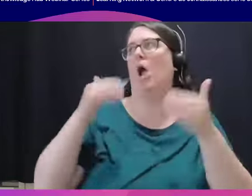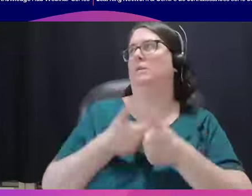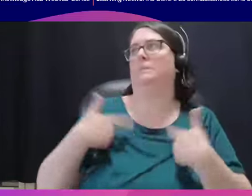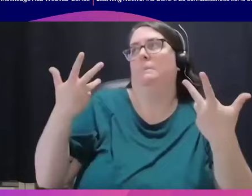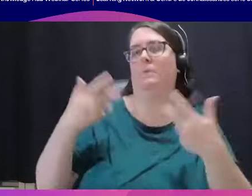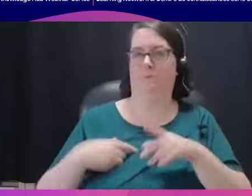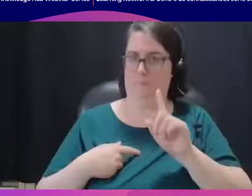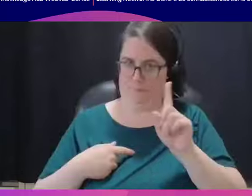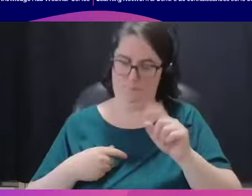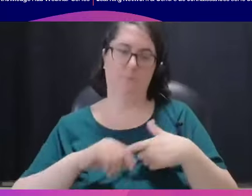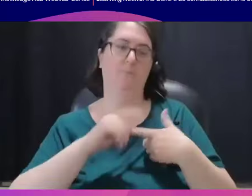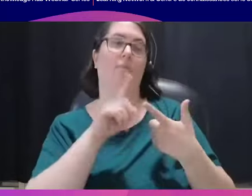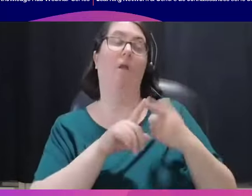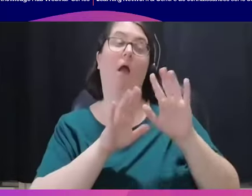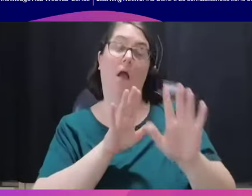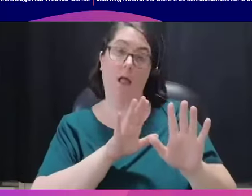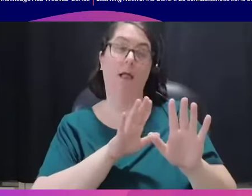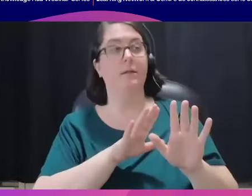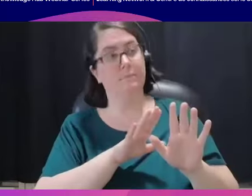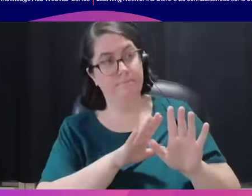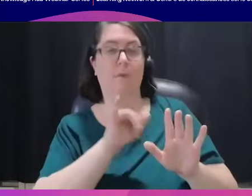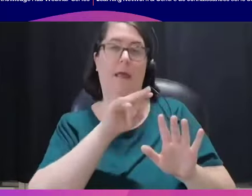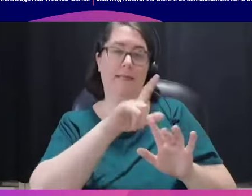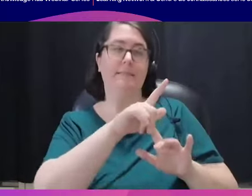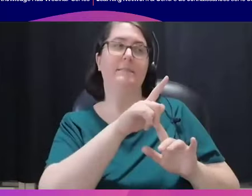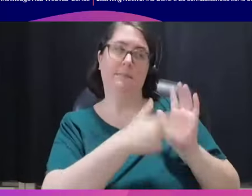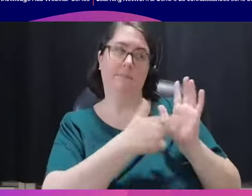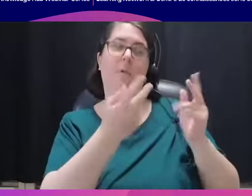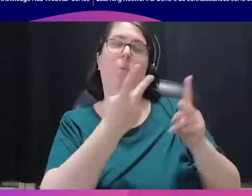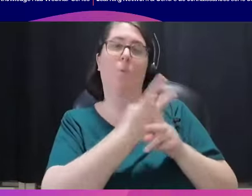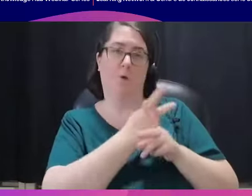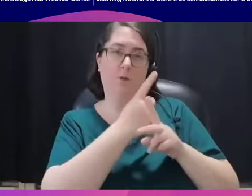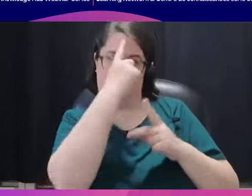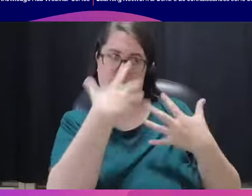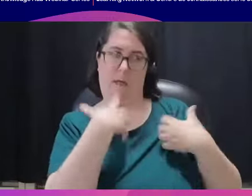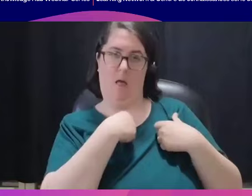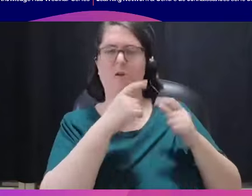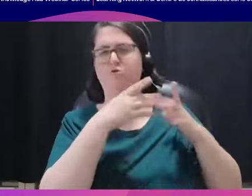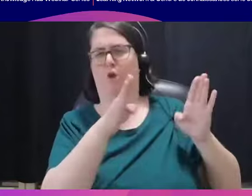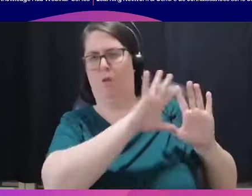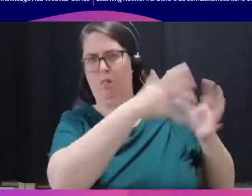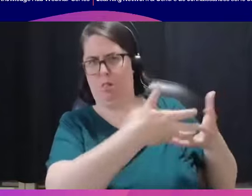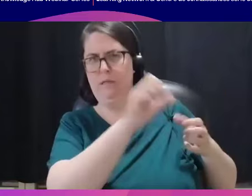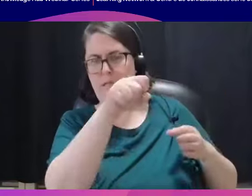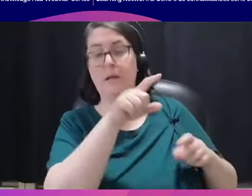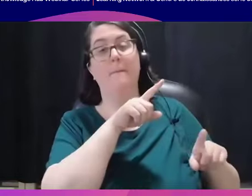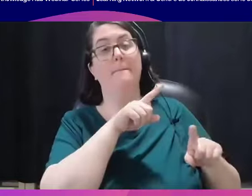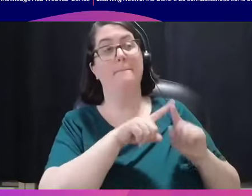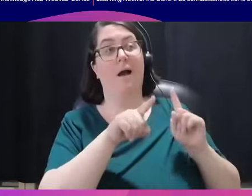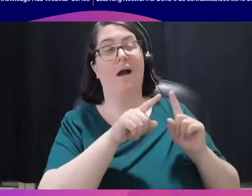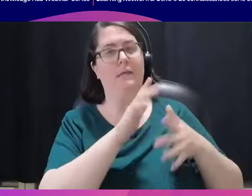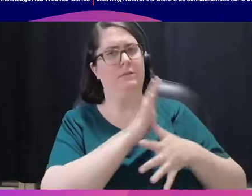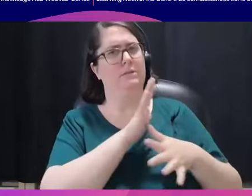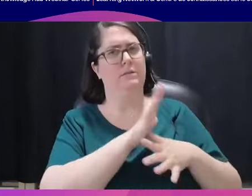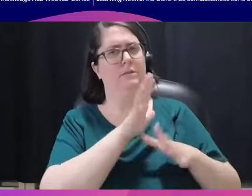again, although incels typically experience worsened mental health issues across the board, it is usually autism that